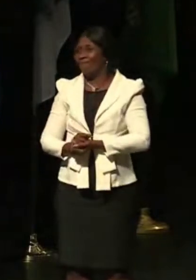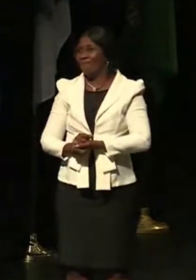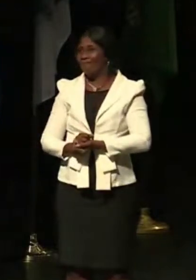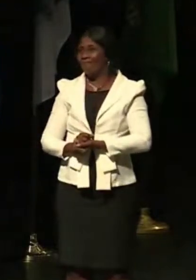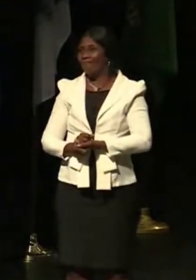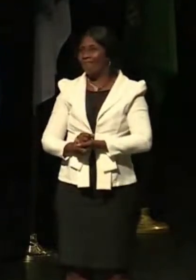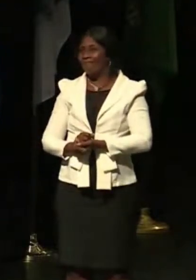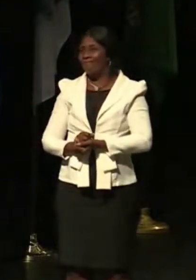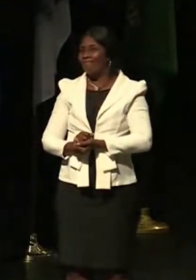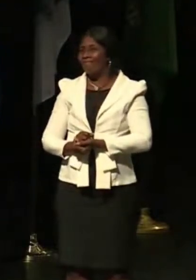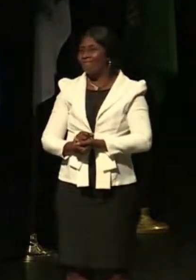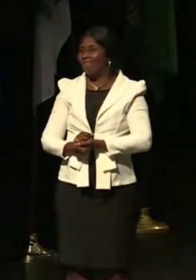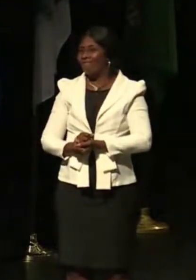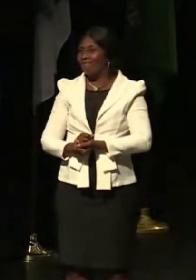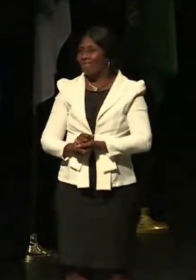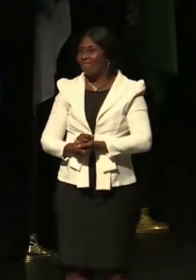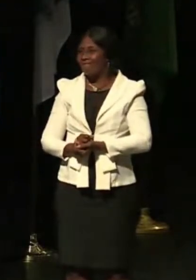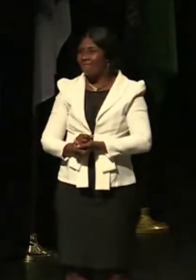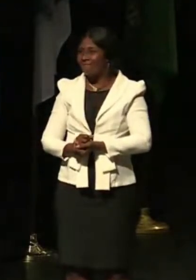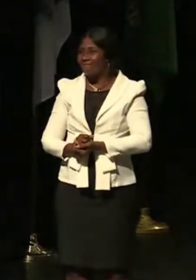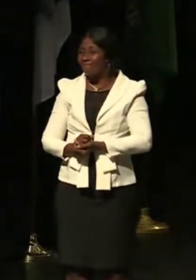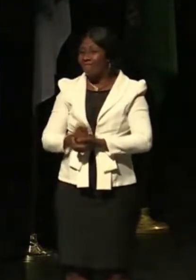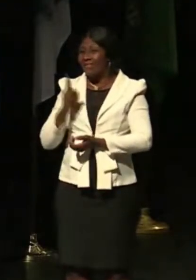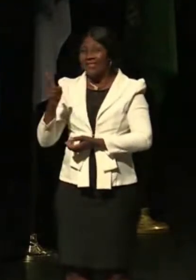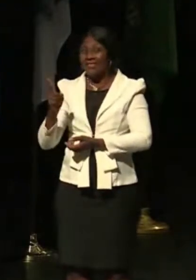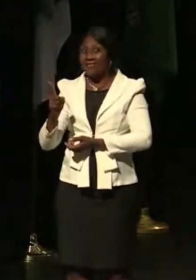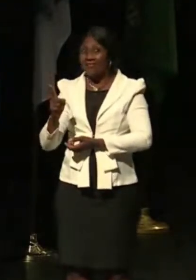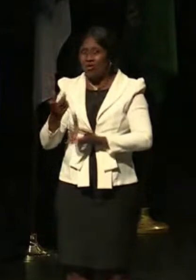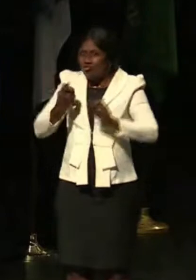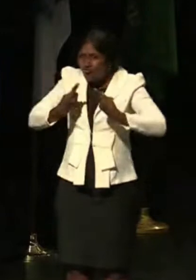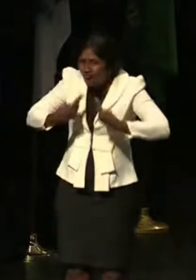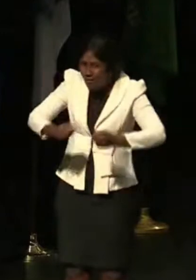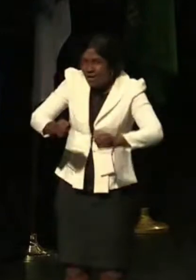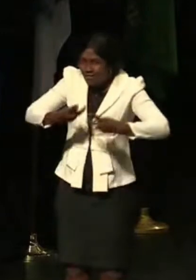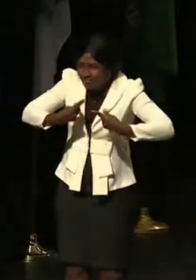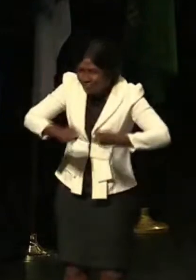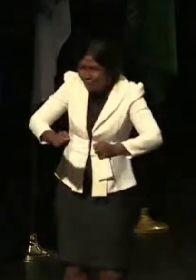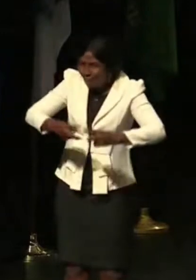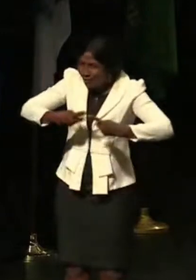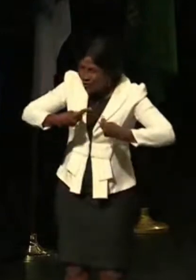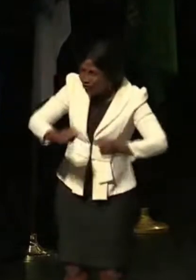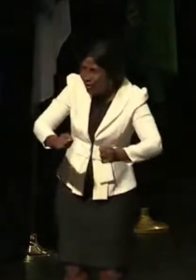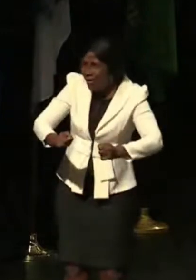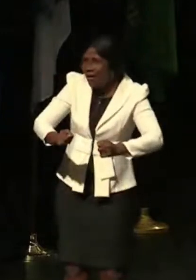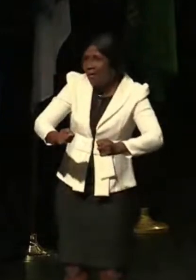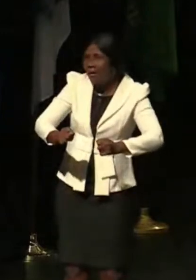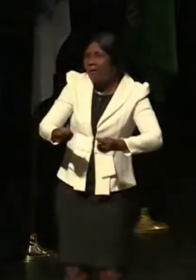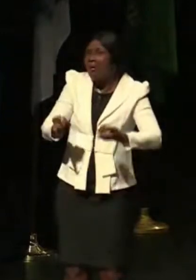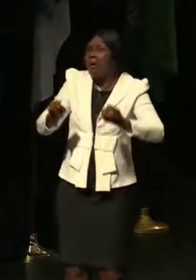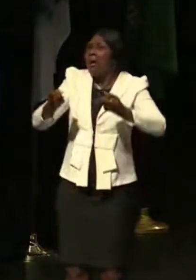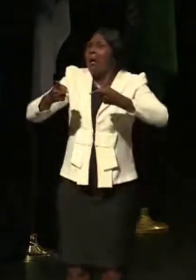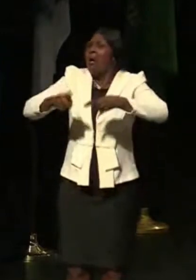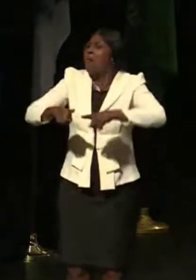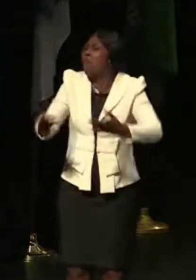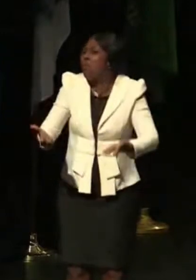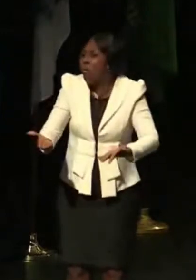And although I was doing everything I could, all I did was manage to slow down the rate at which we were